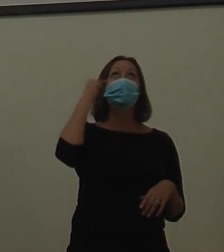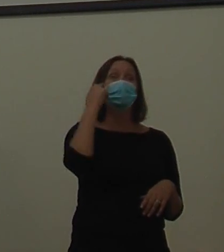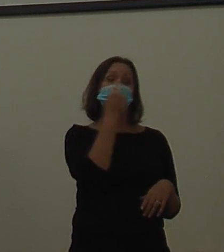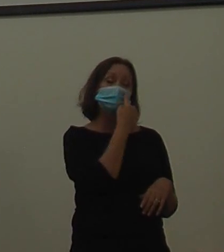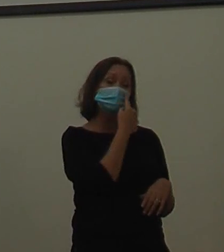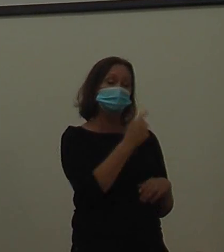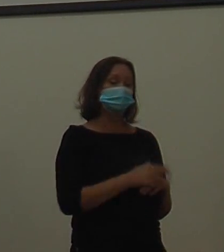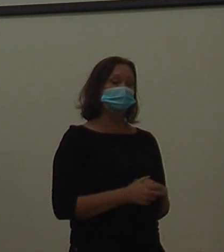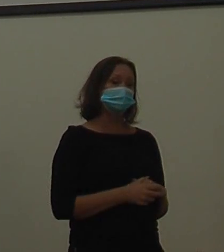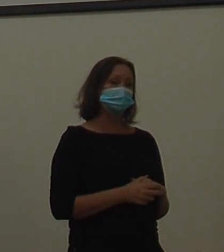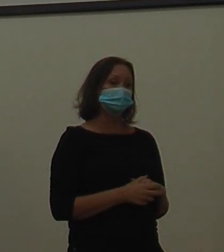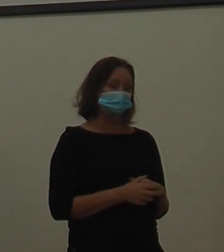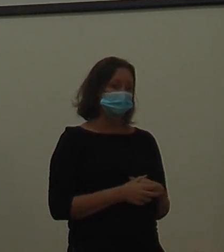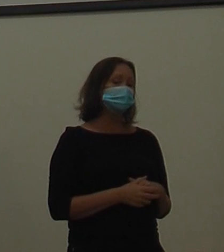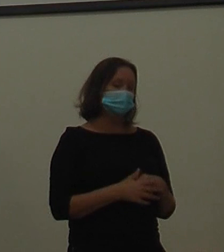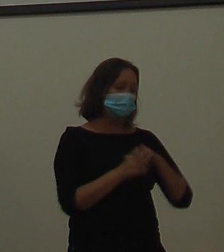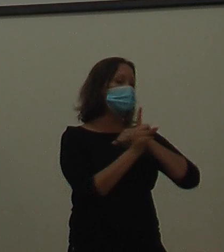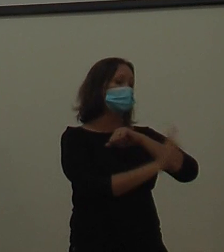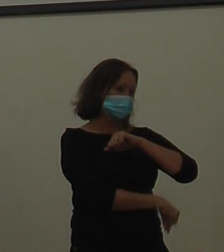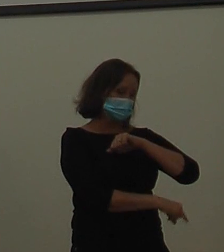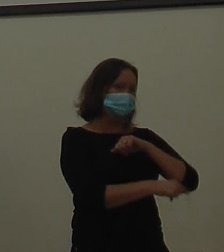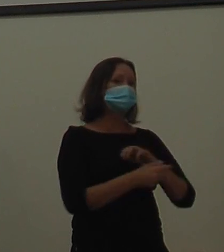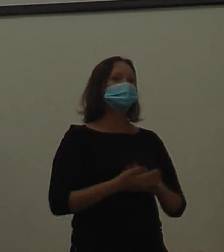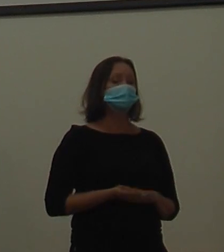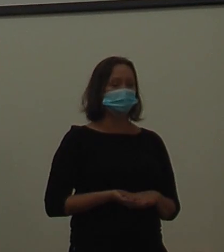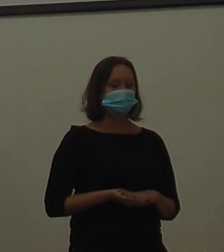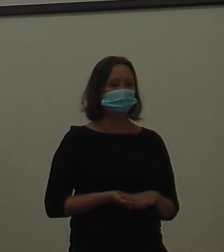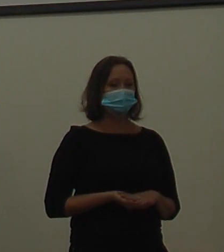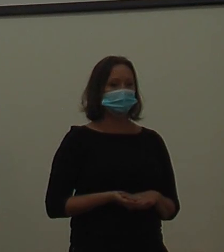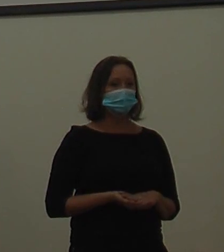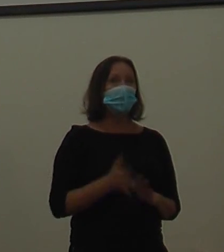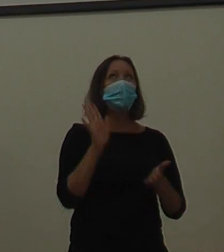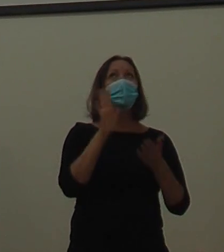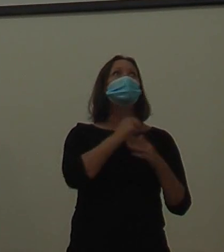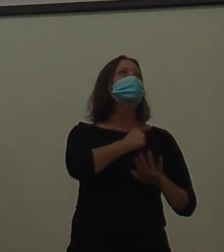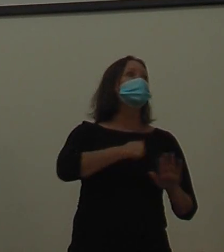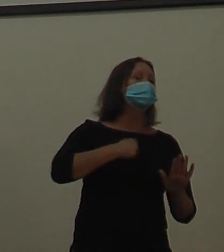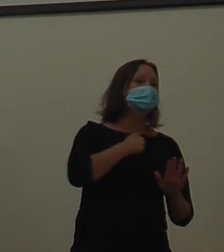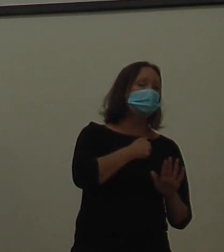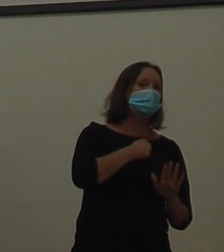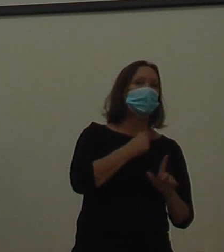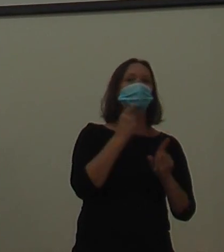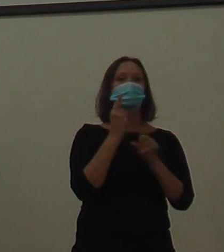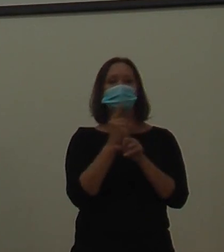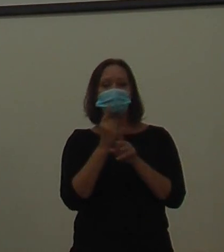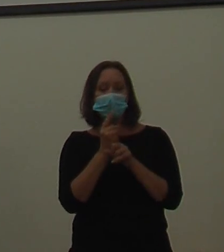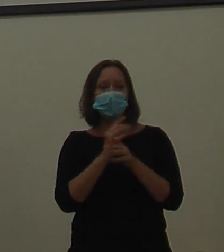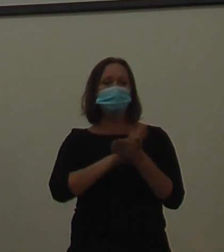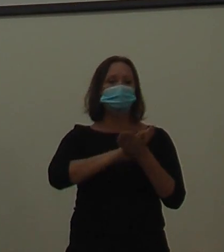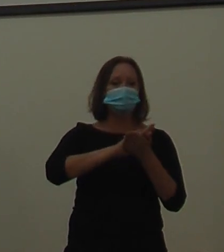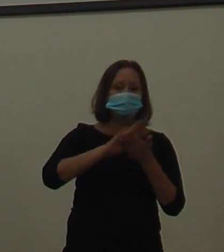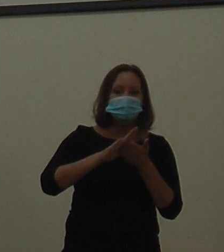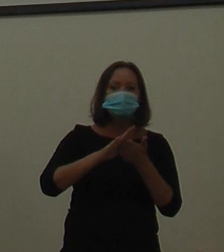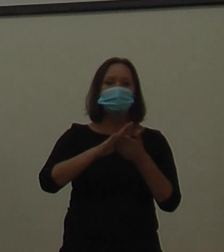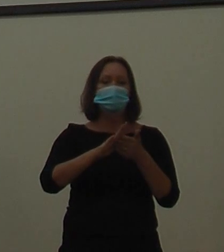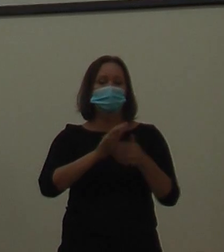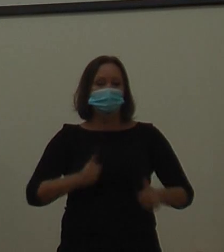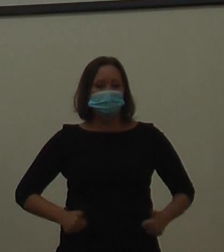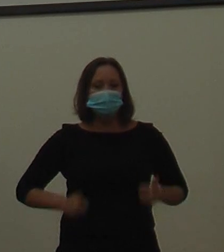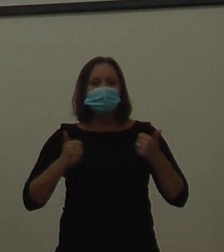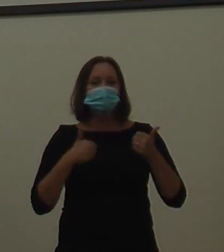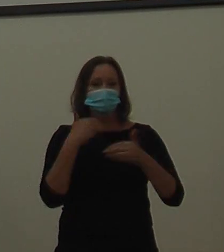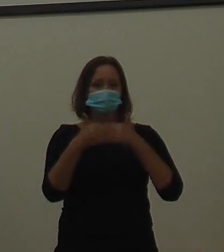And they were taken in punishment." Then they repent, they get right, they live righteous for a while, and then